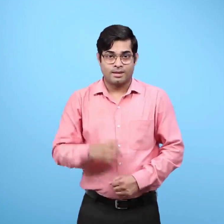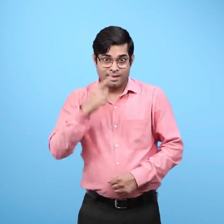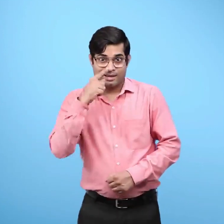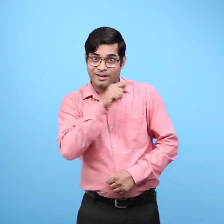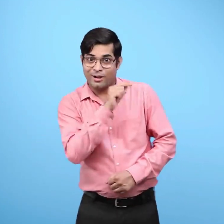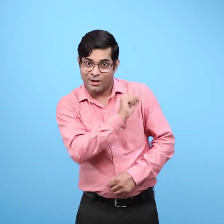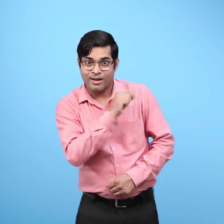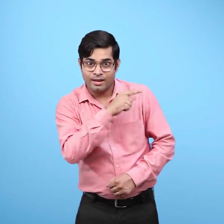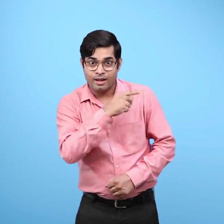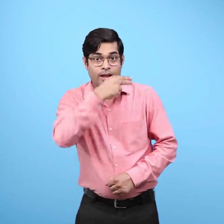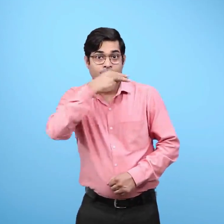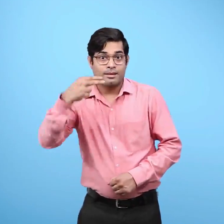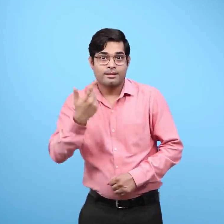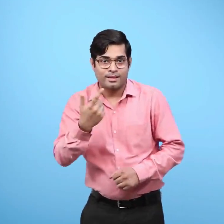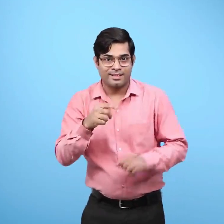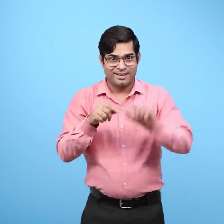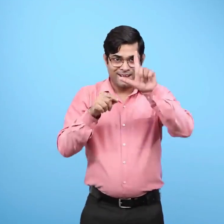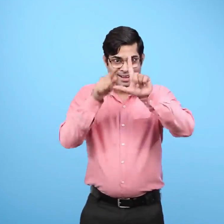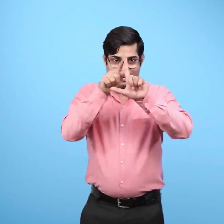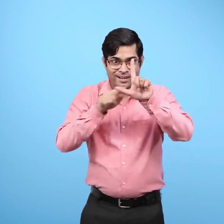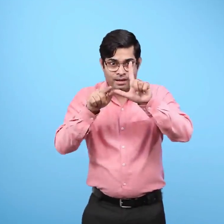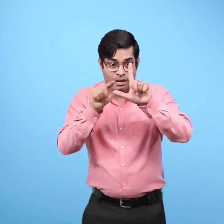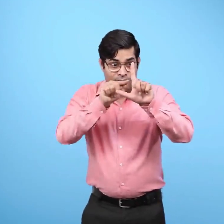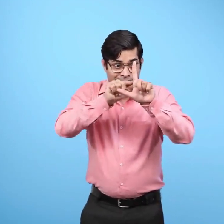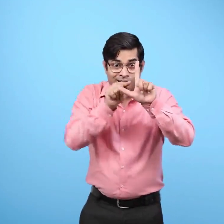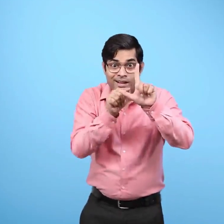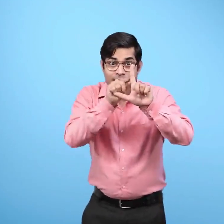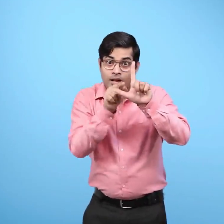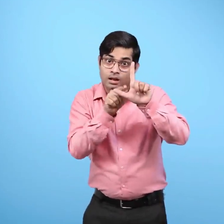In my name, there are 11 right angles.